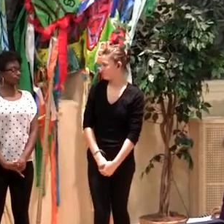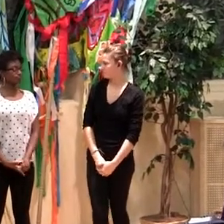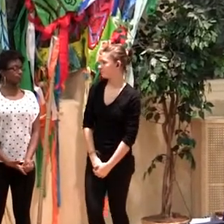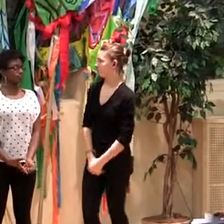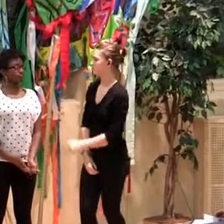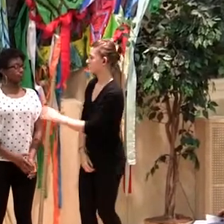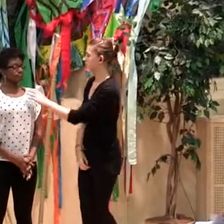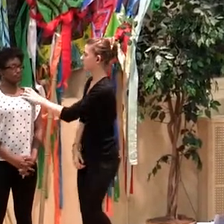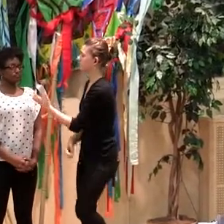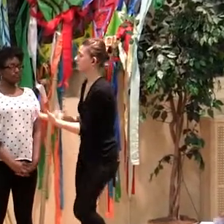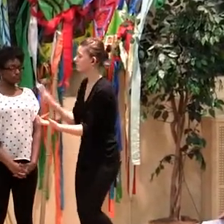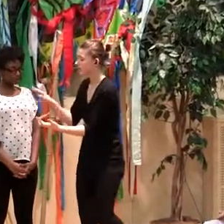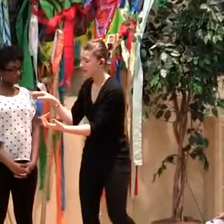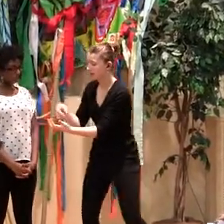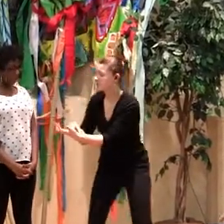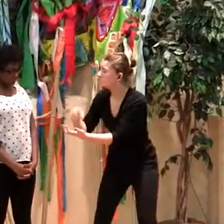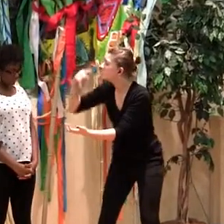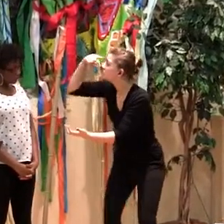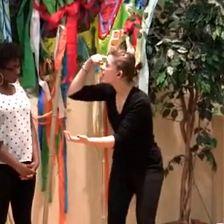Love.